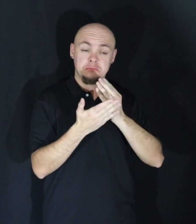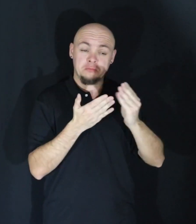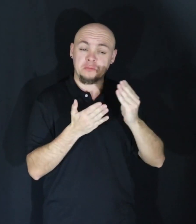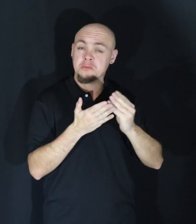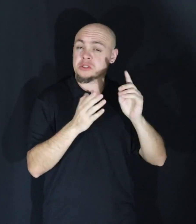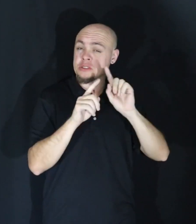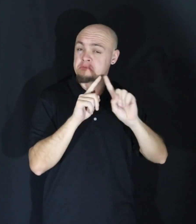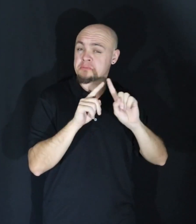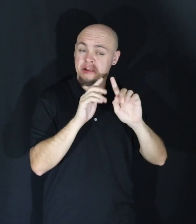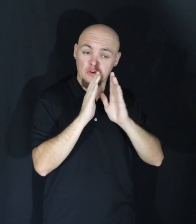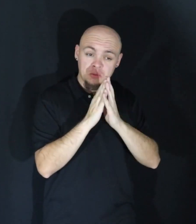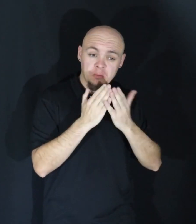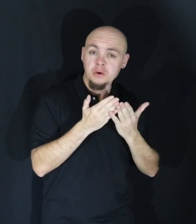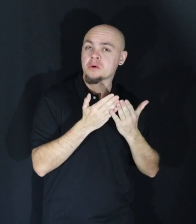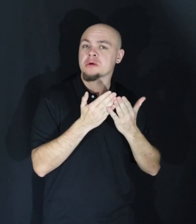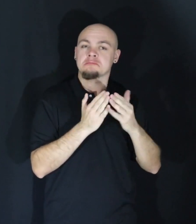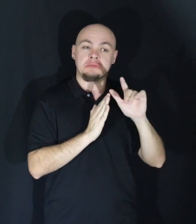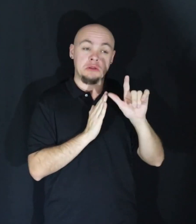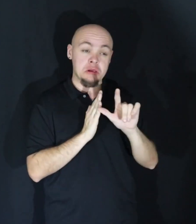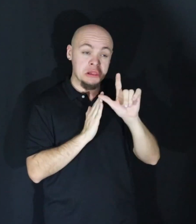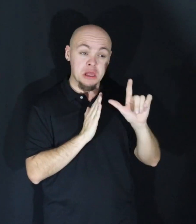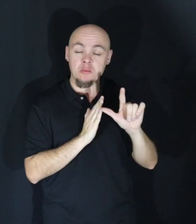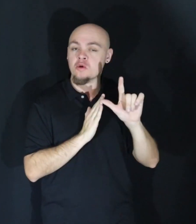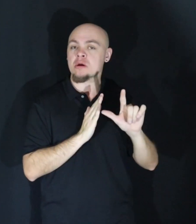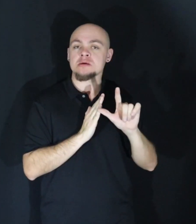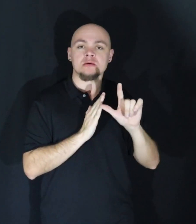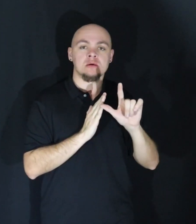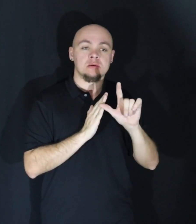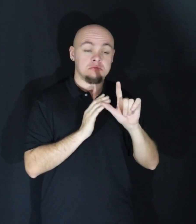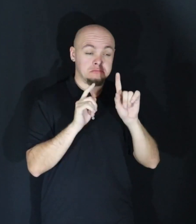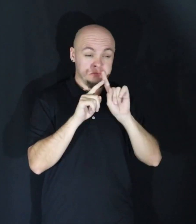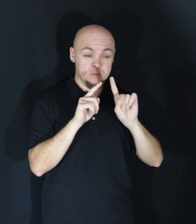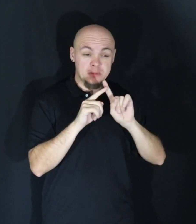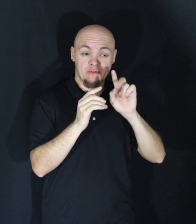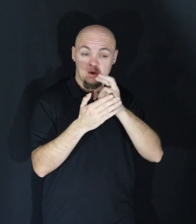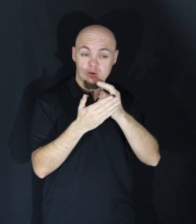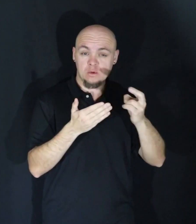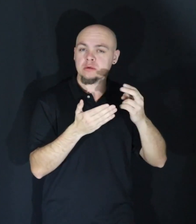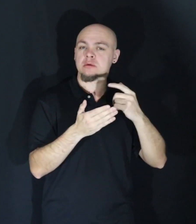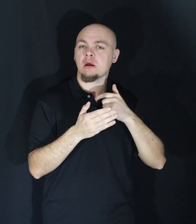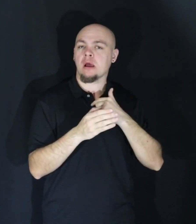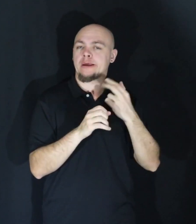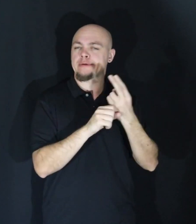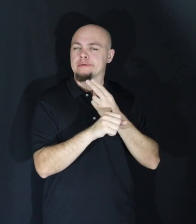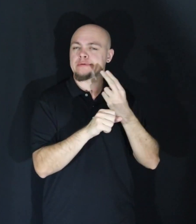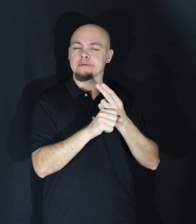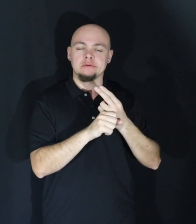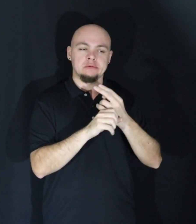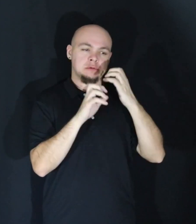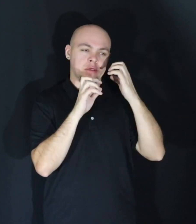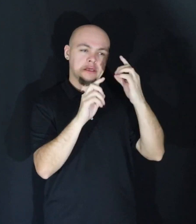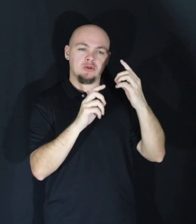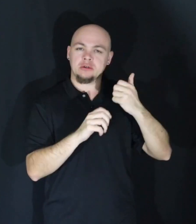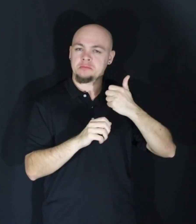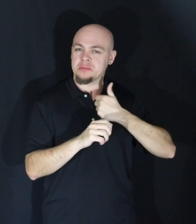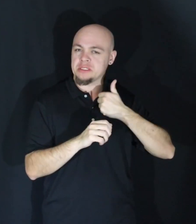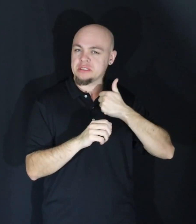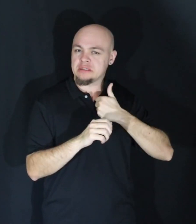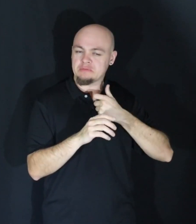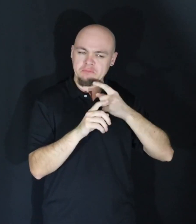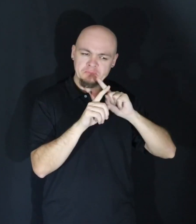books, utilized the library and different resources to educate myself in various subjects.